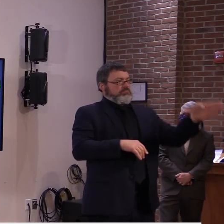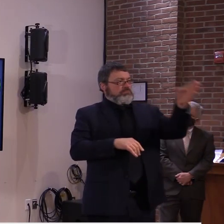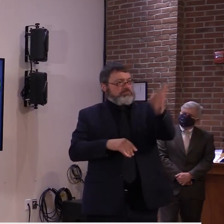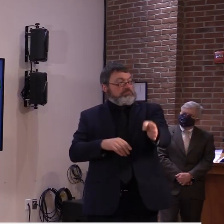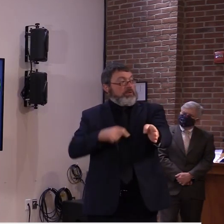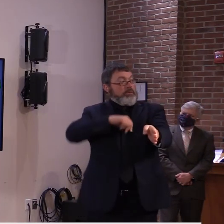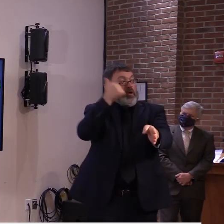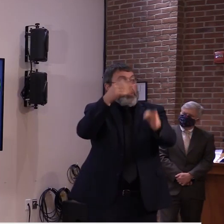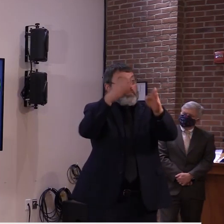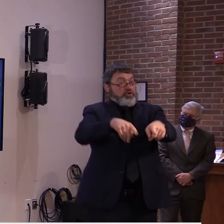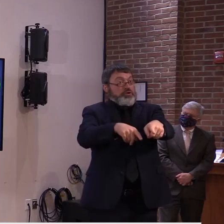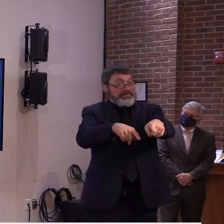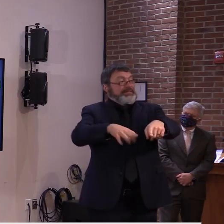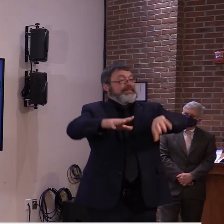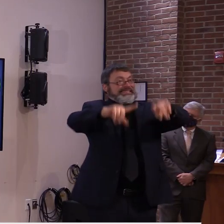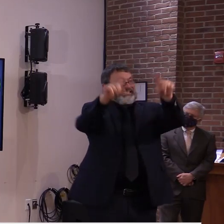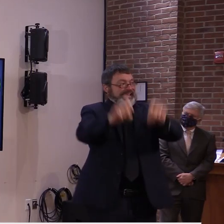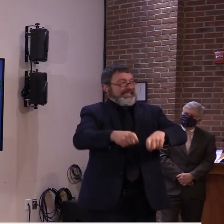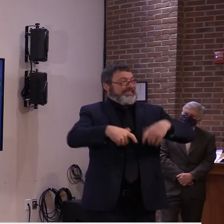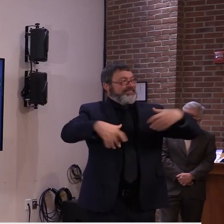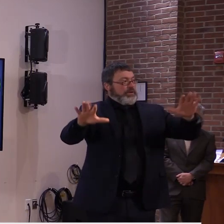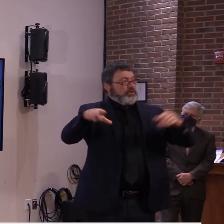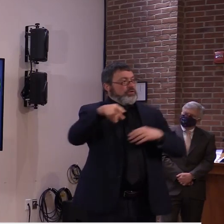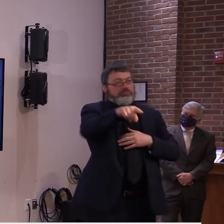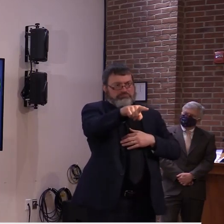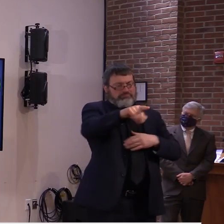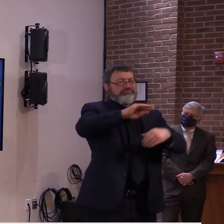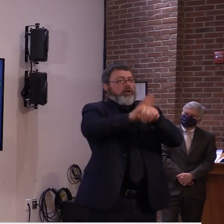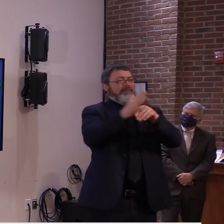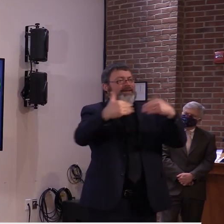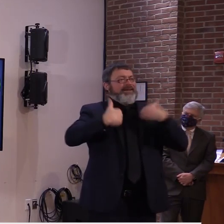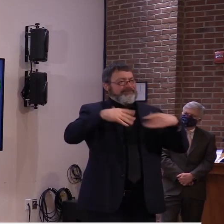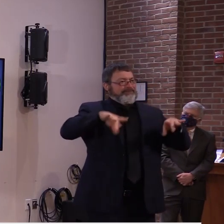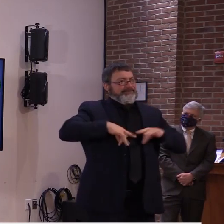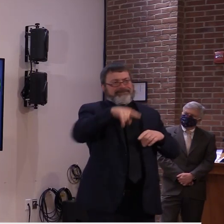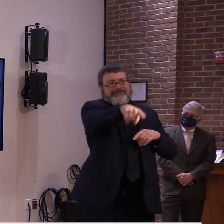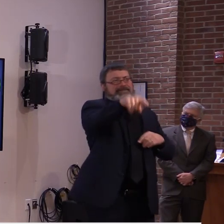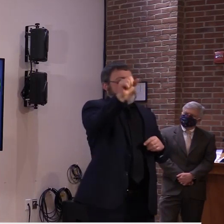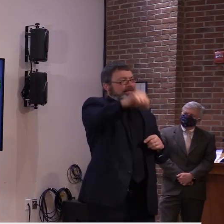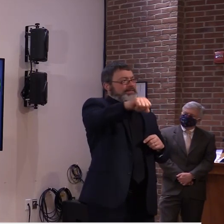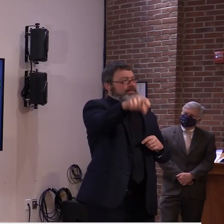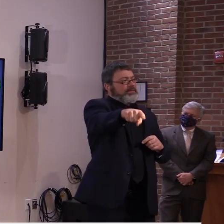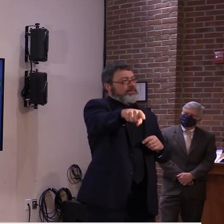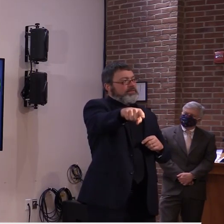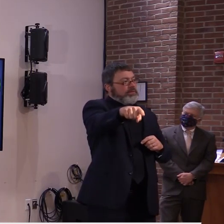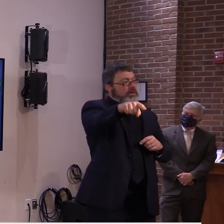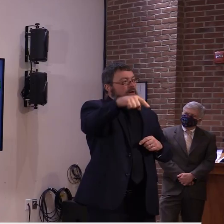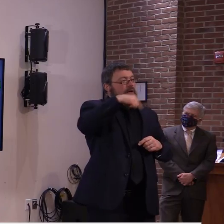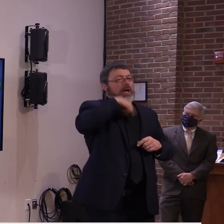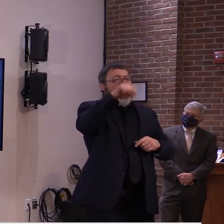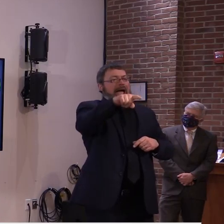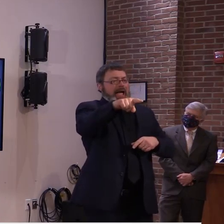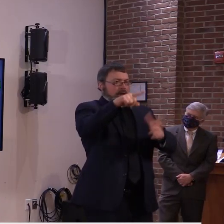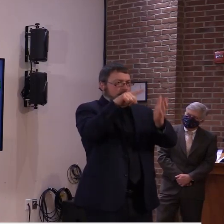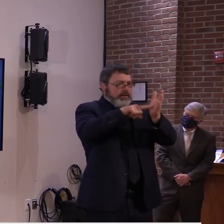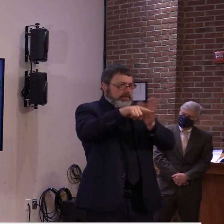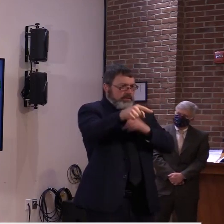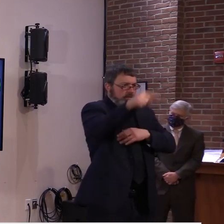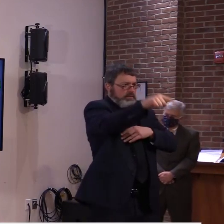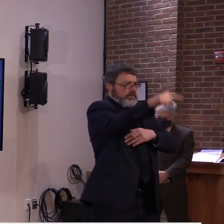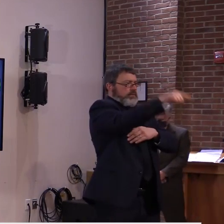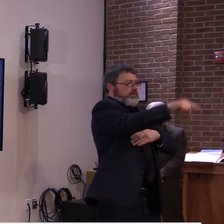know when they might, or if they still are, have been infectious. When you're talking about somebody who goes to